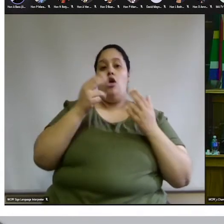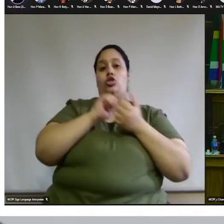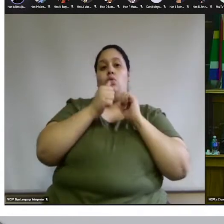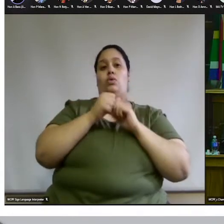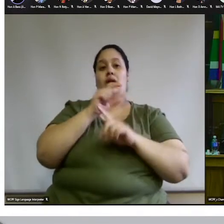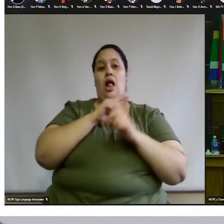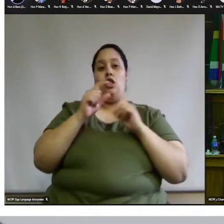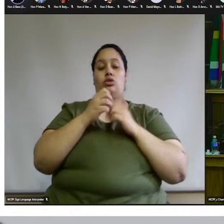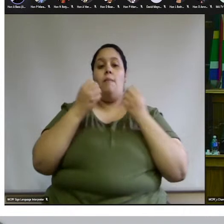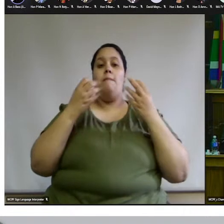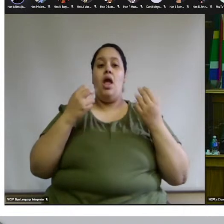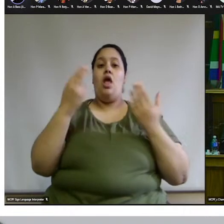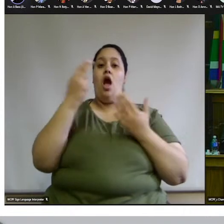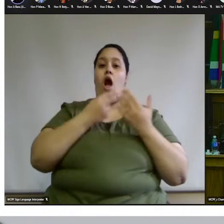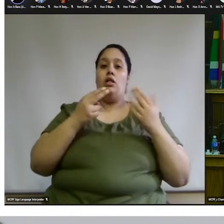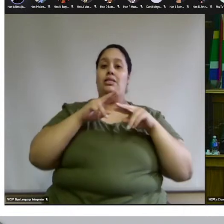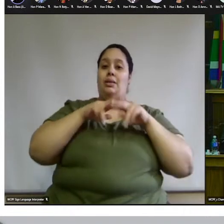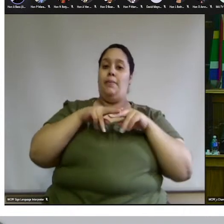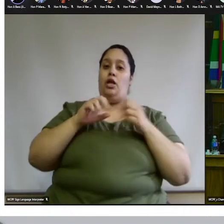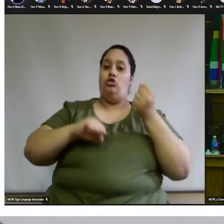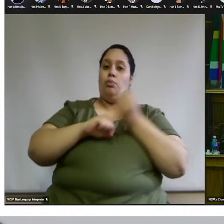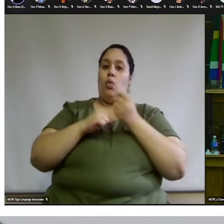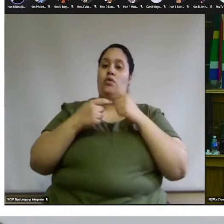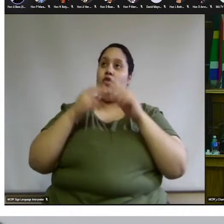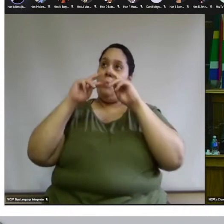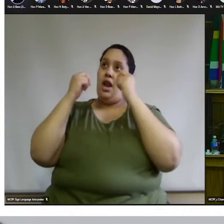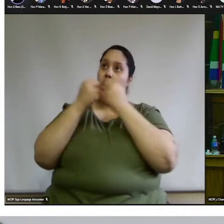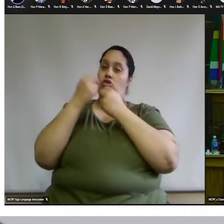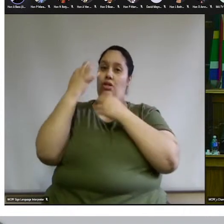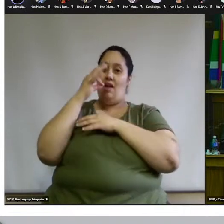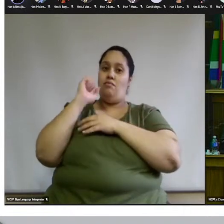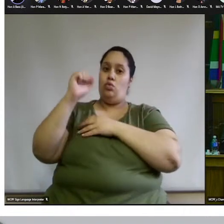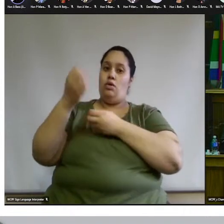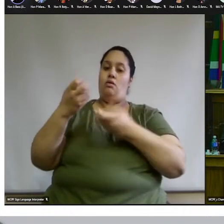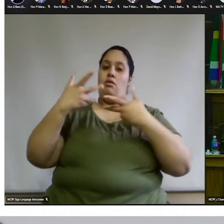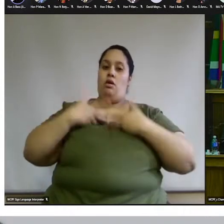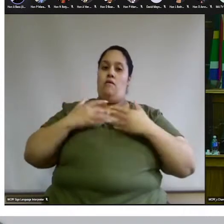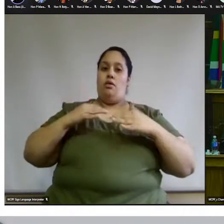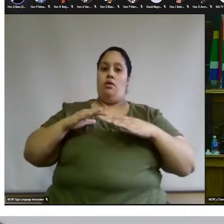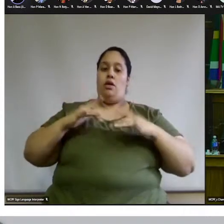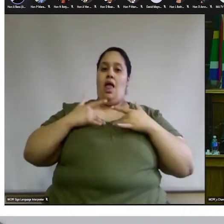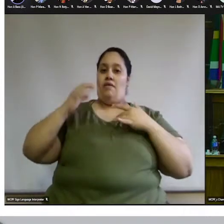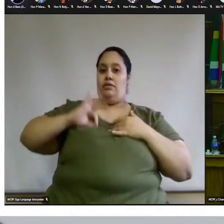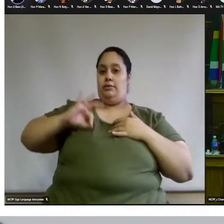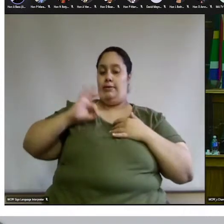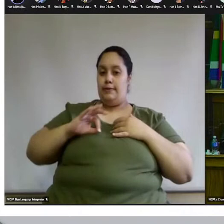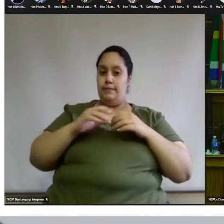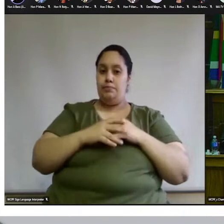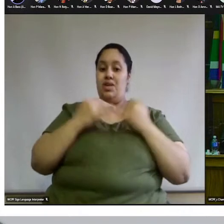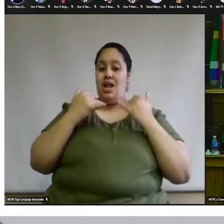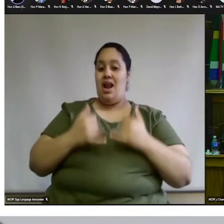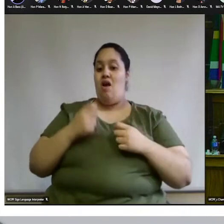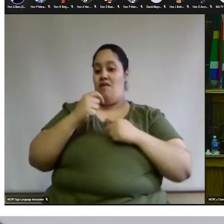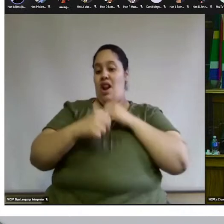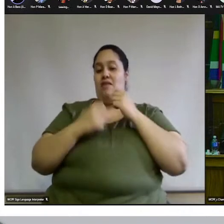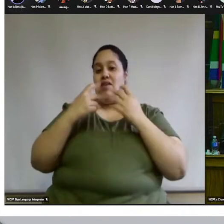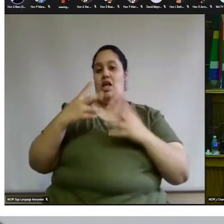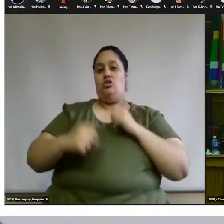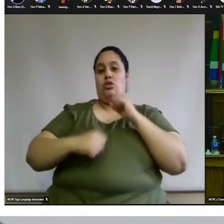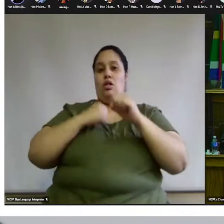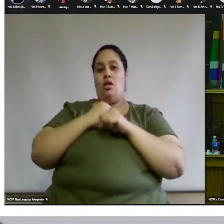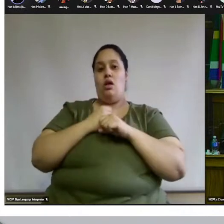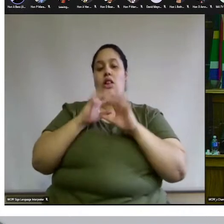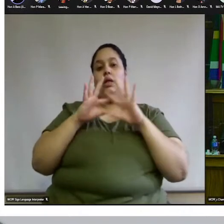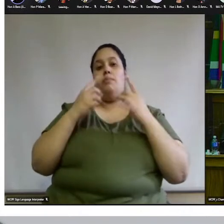have since relied on the support from national government for survival. For the current financial year, Deputy Speaker, the Department of Arts and